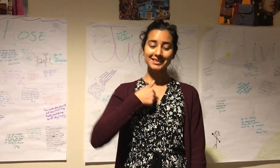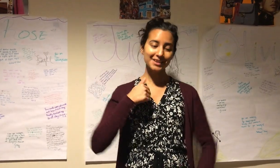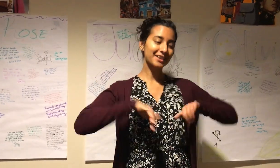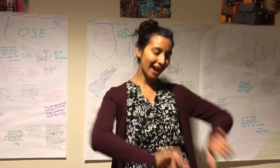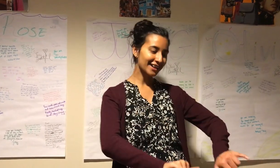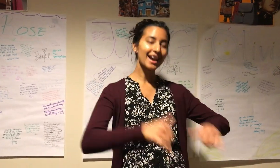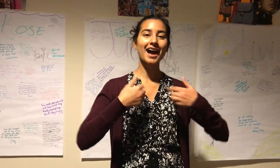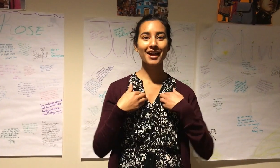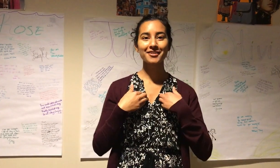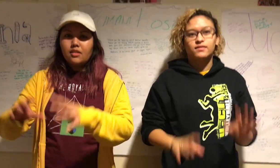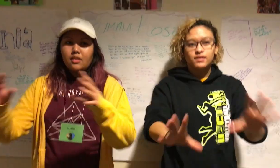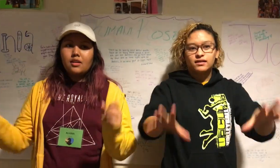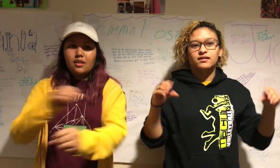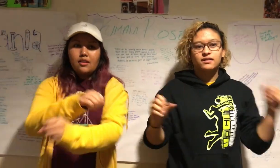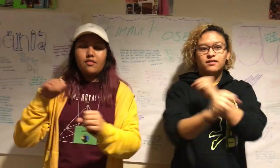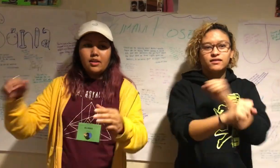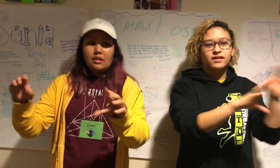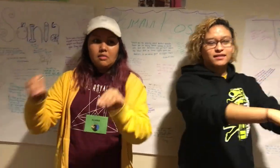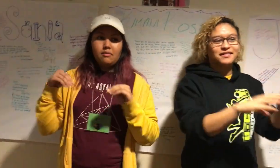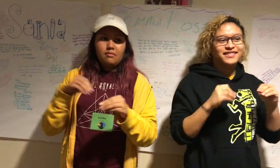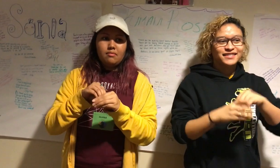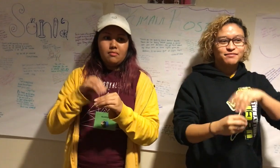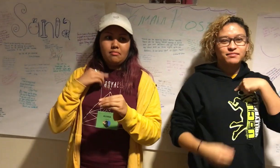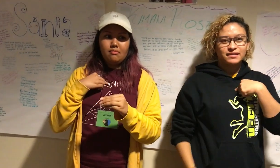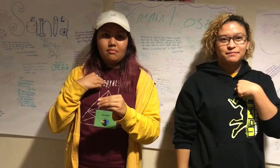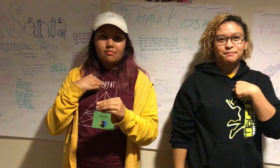I've still got A lot of fight left in me